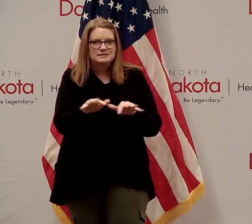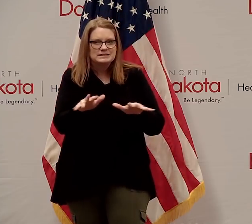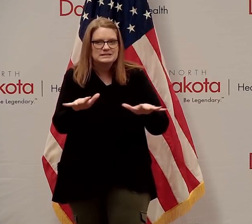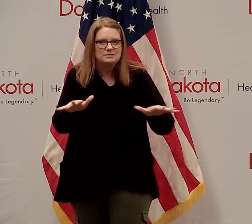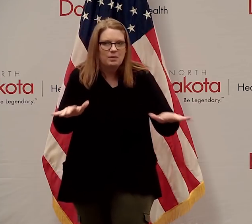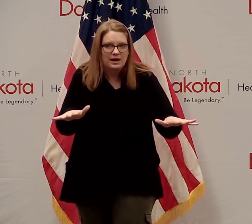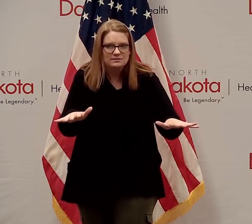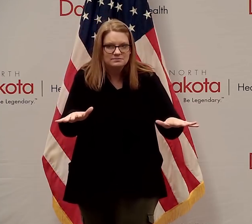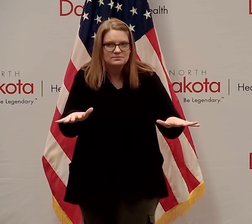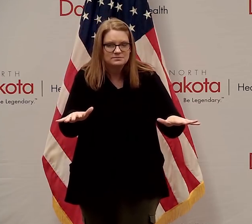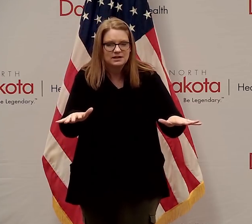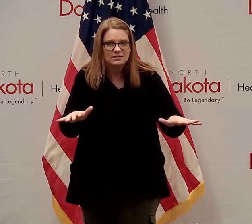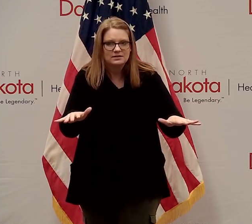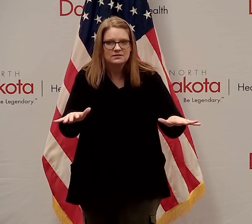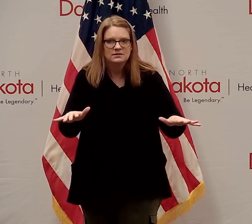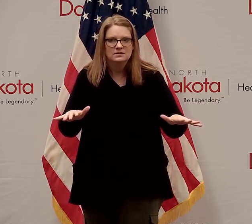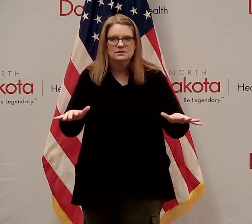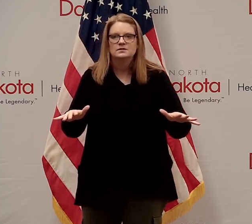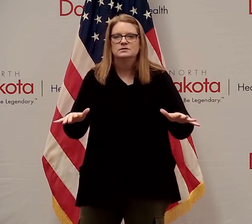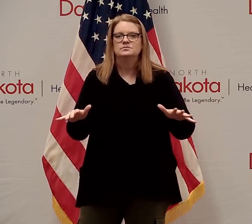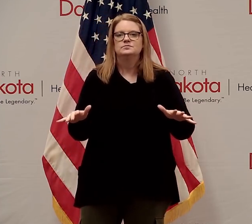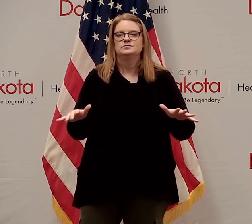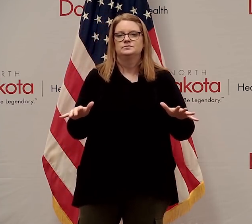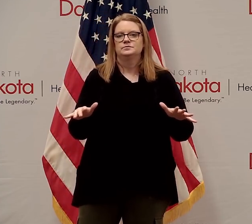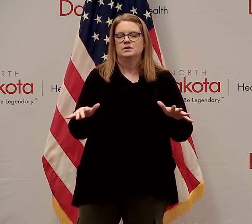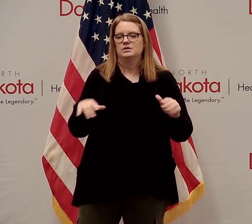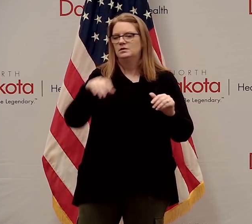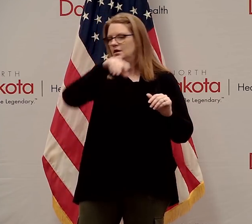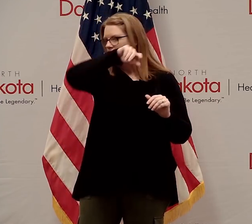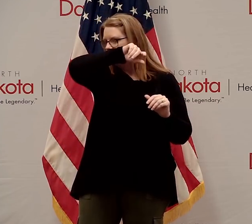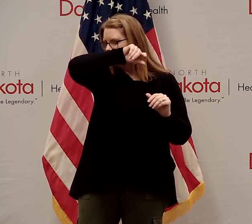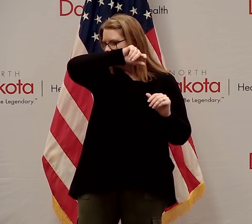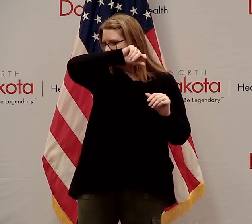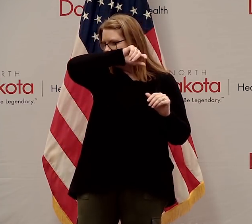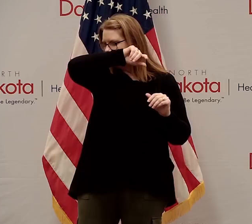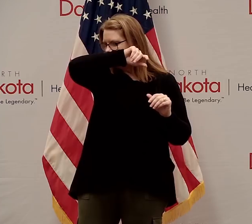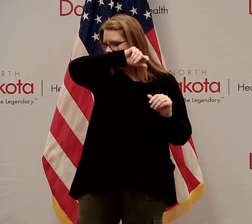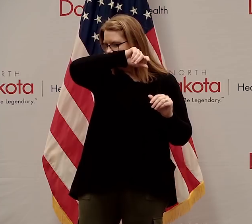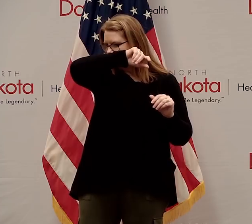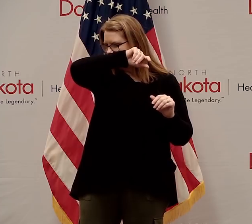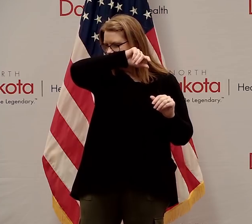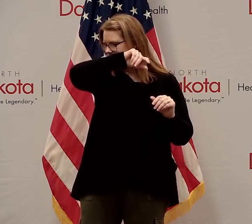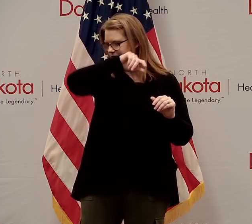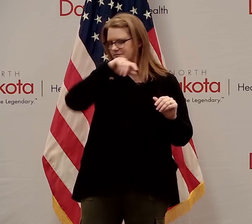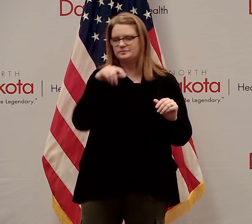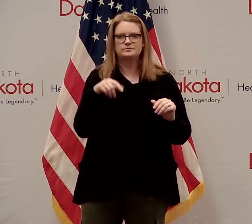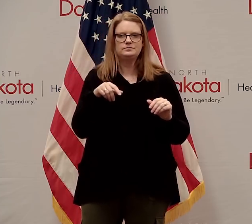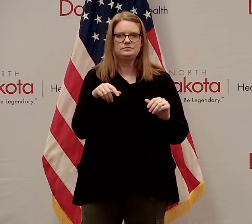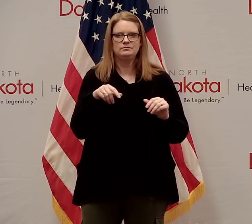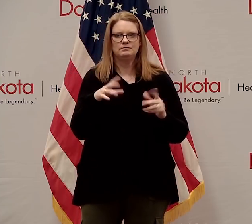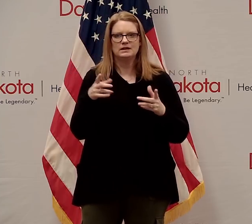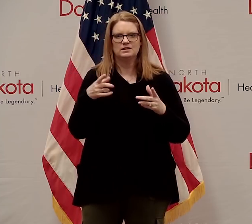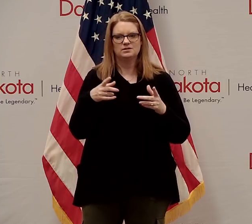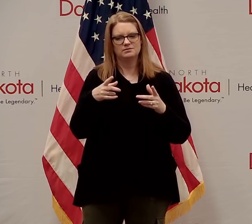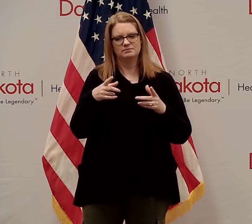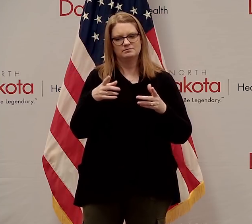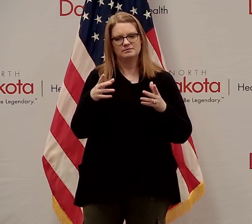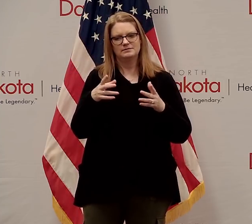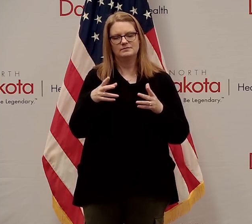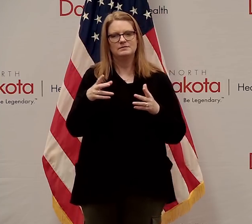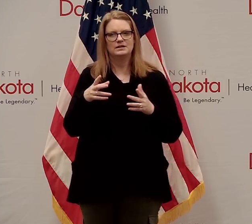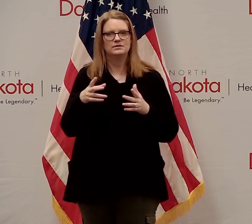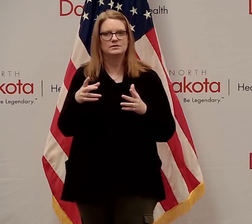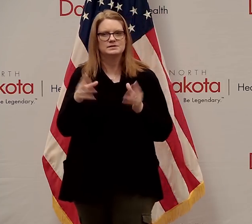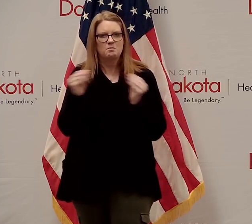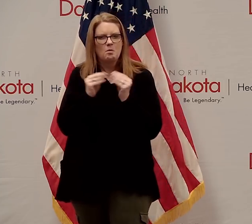fashion versus in the general approach that has been taken during this pandemic across the